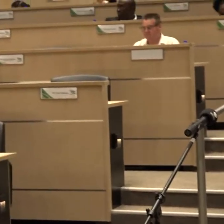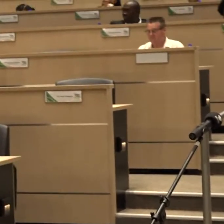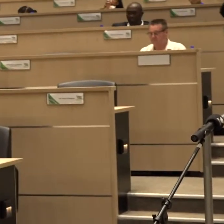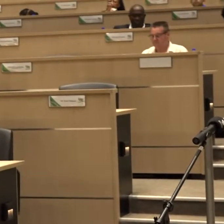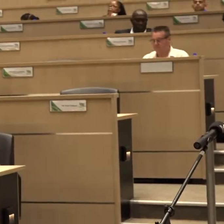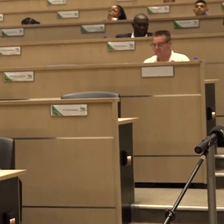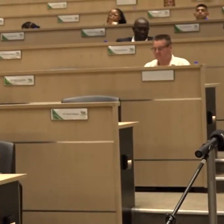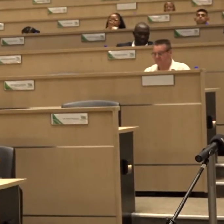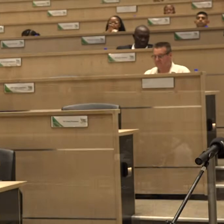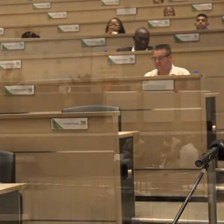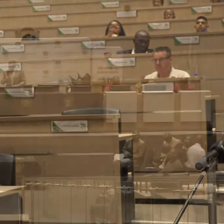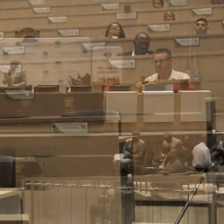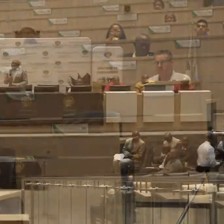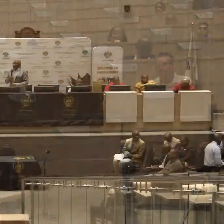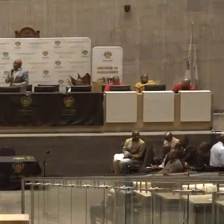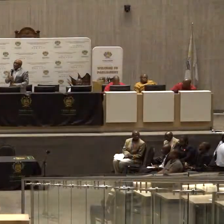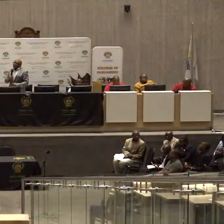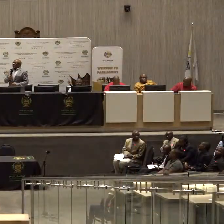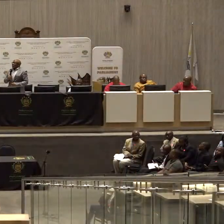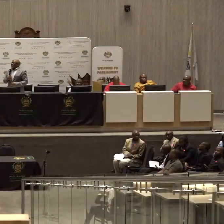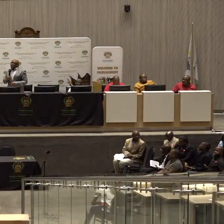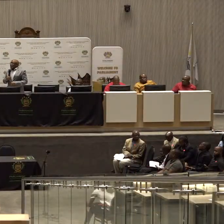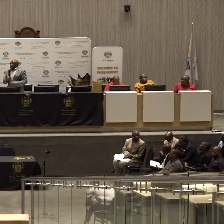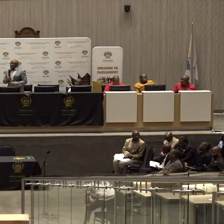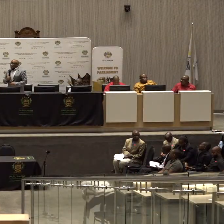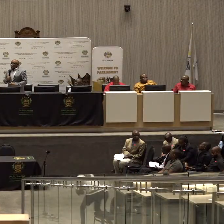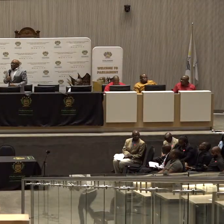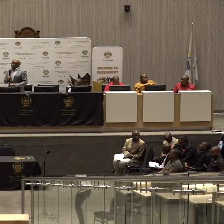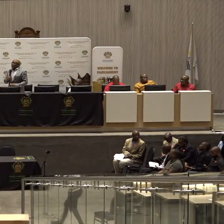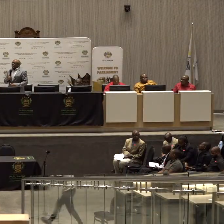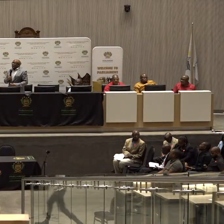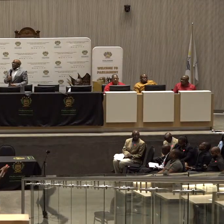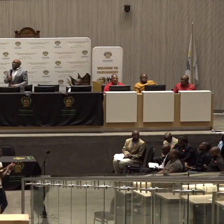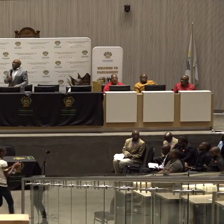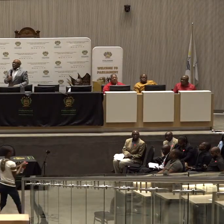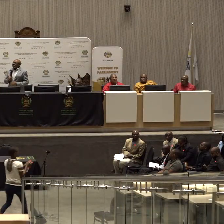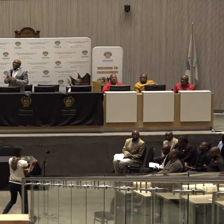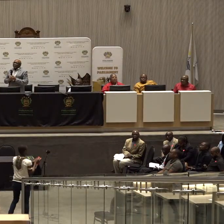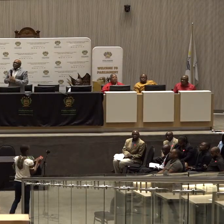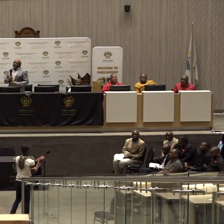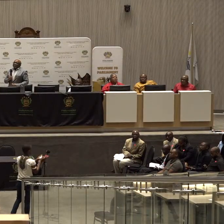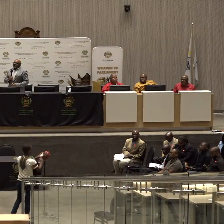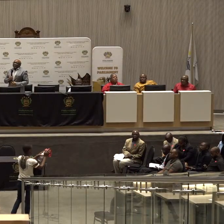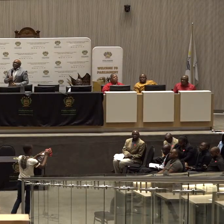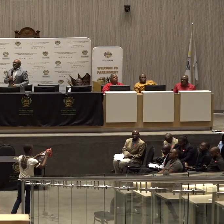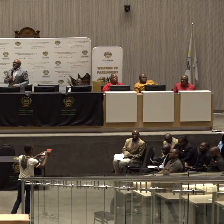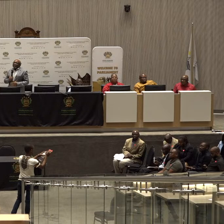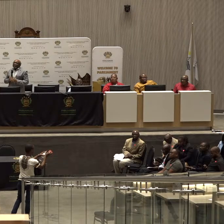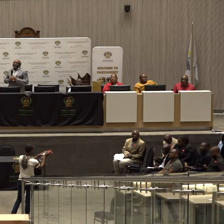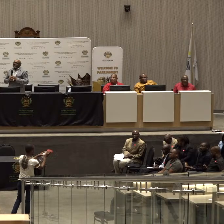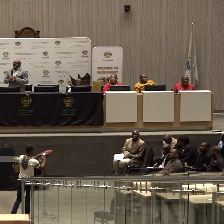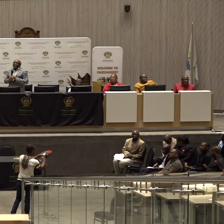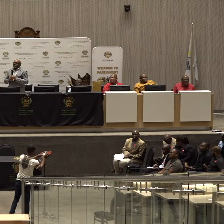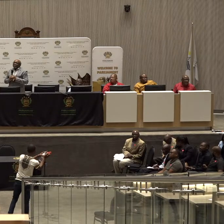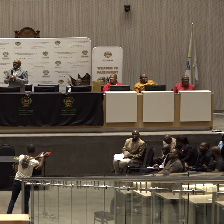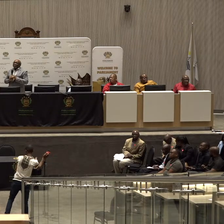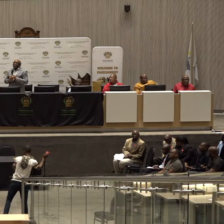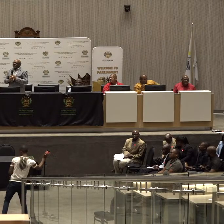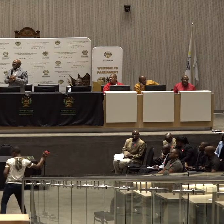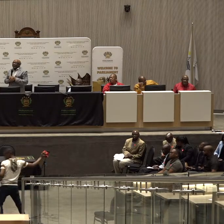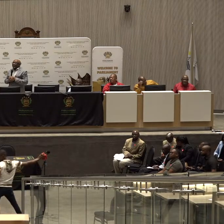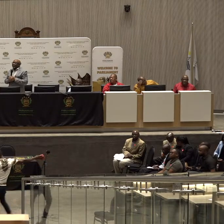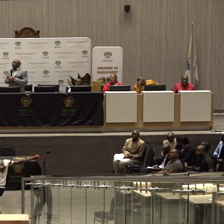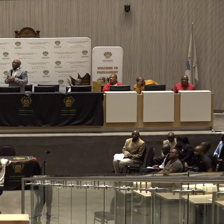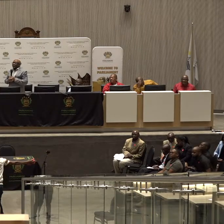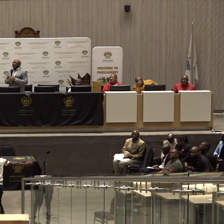thank you so much for that round let's go to the next round I had stopped